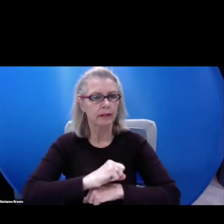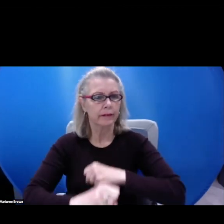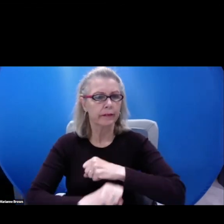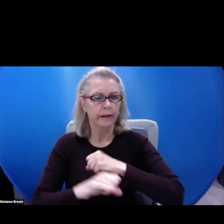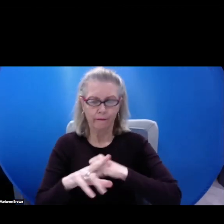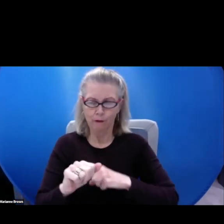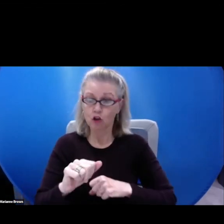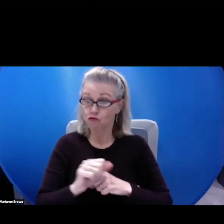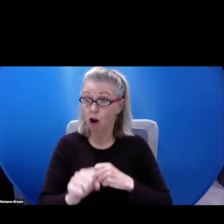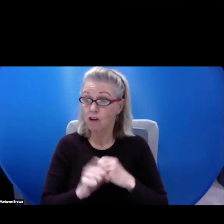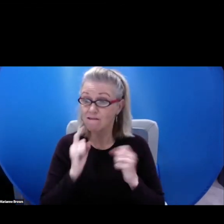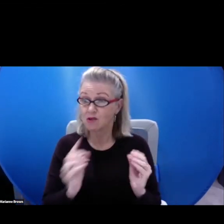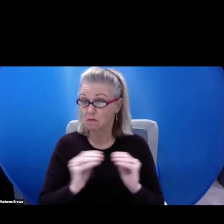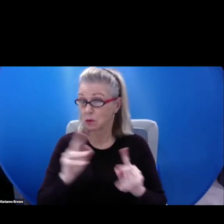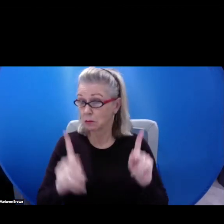and work.